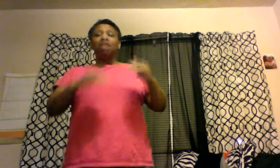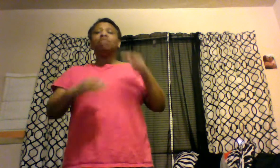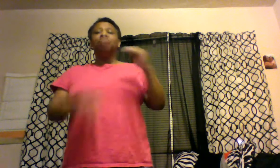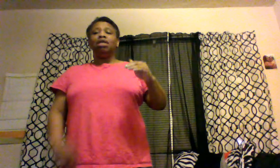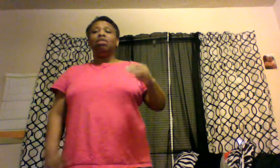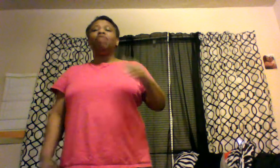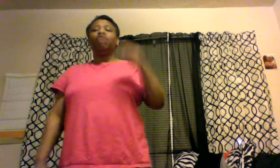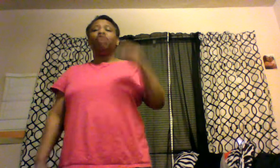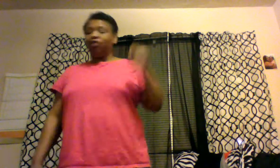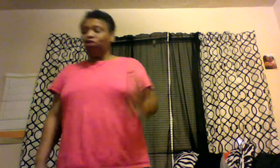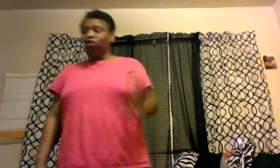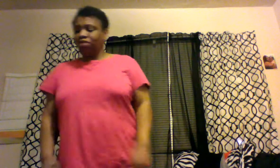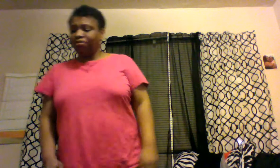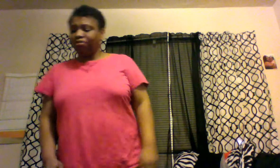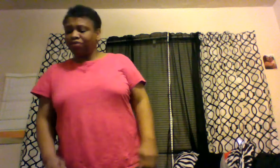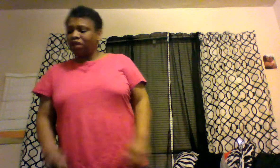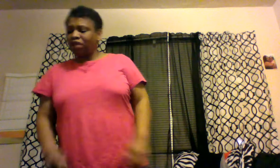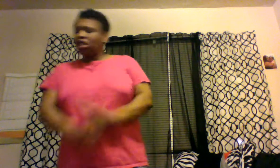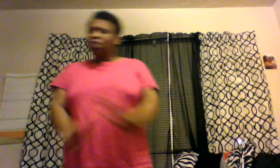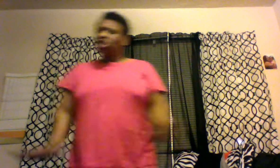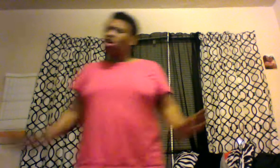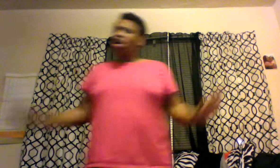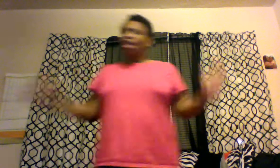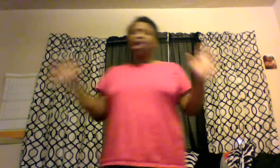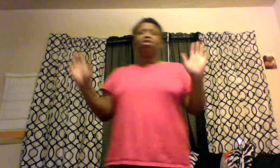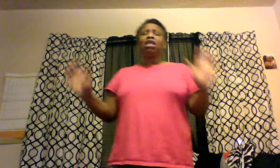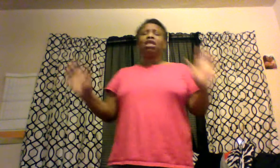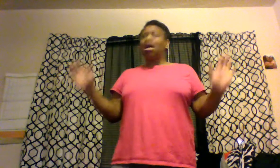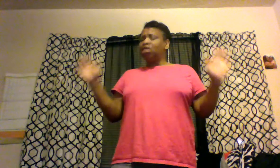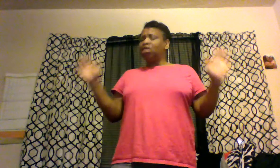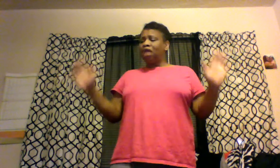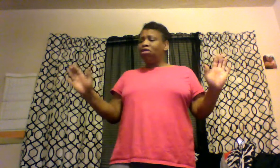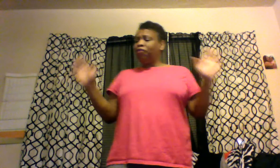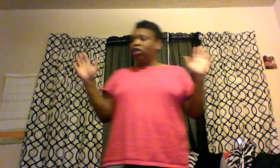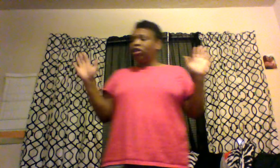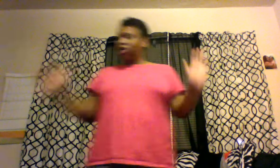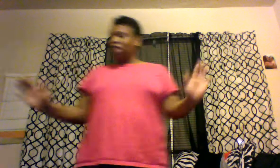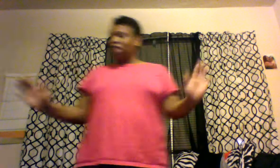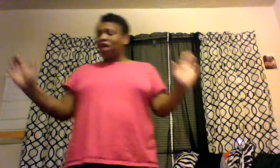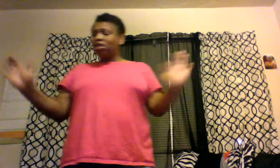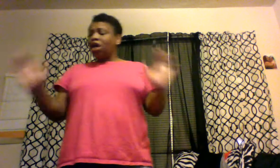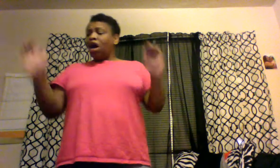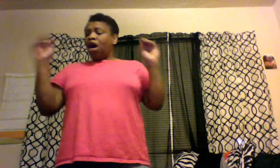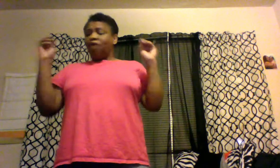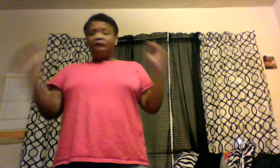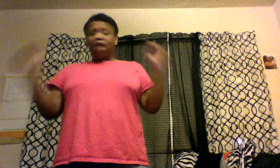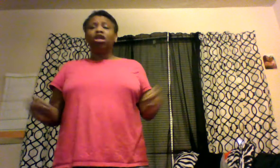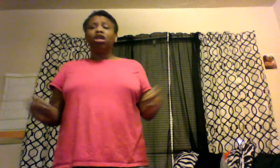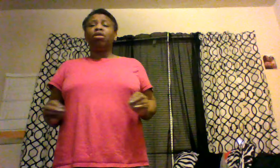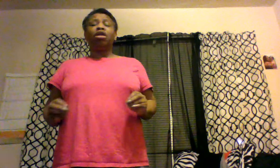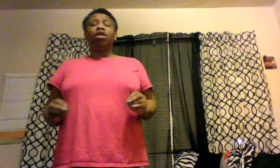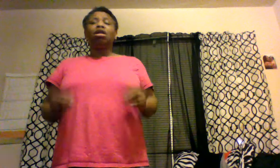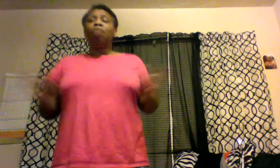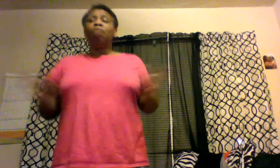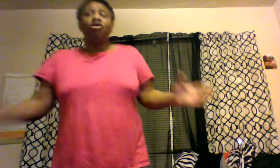must be for the future. The speech called not only for the rights of African Americans, but for